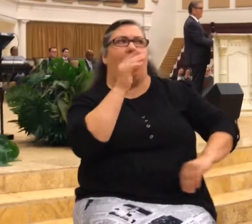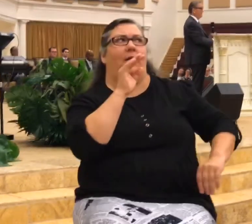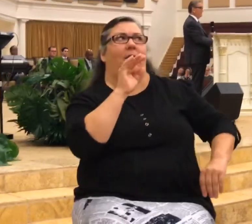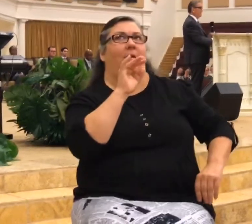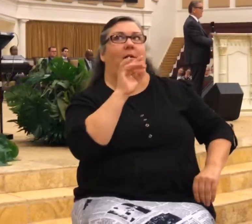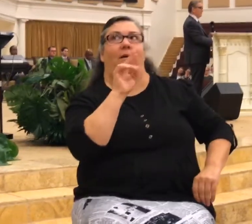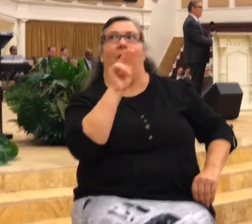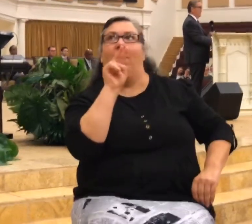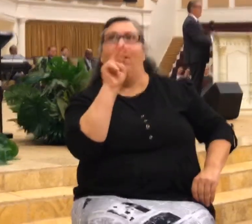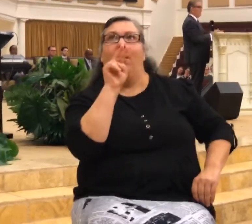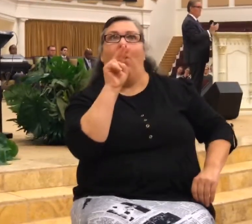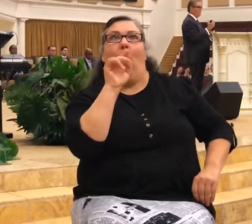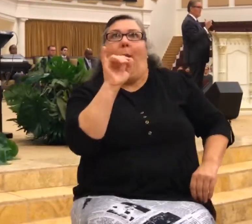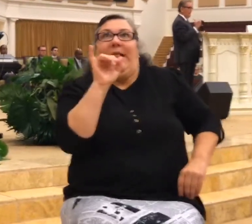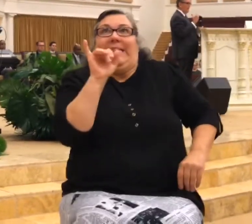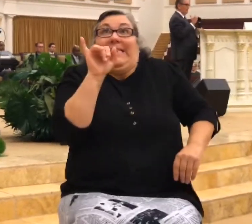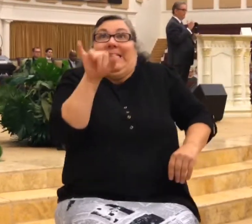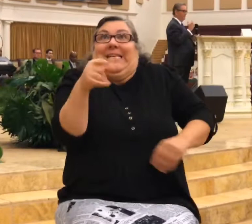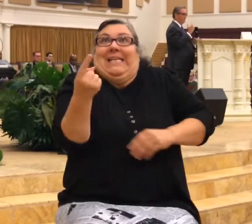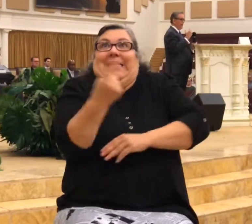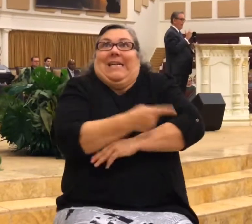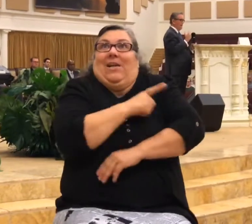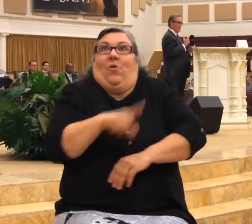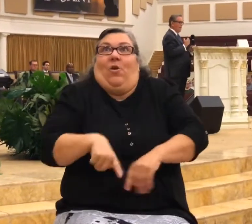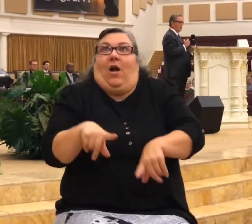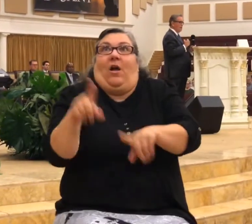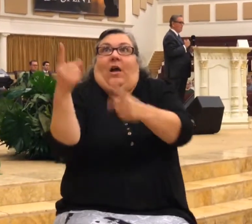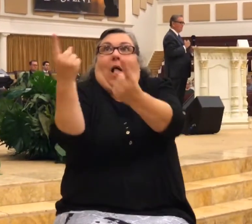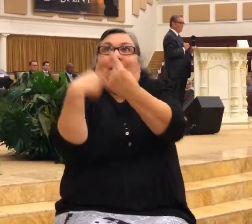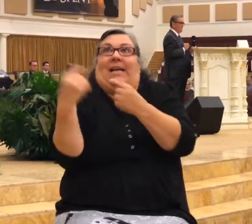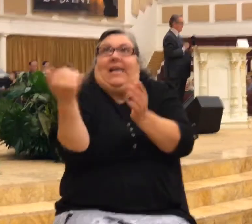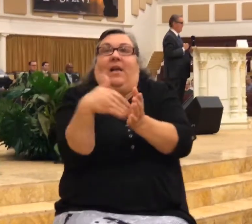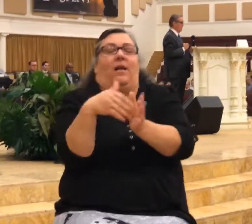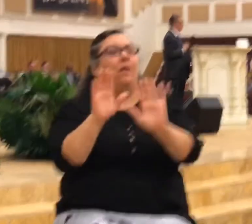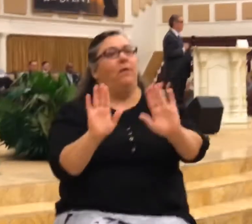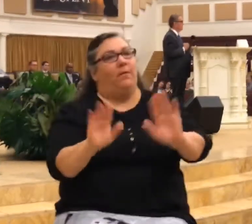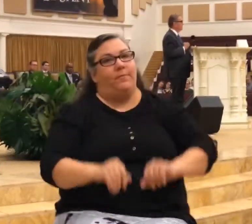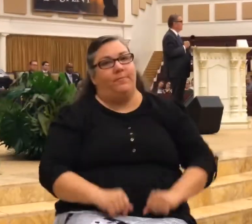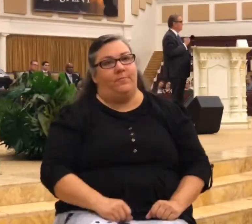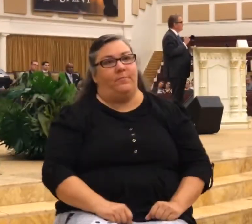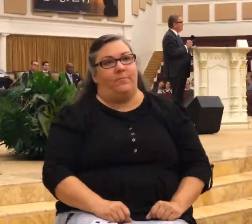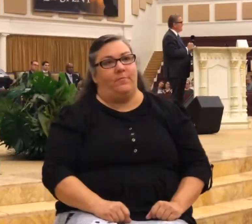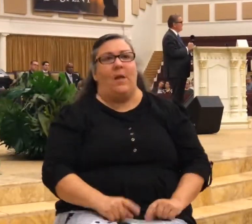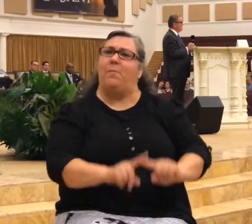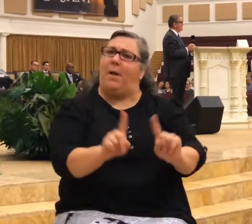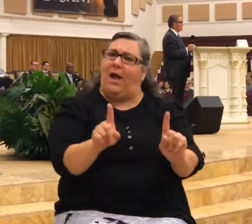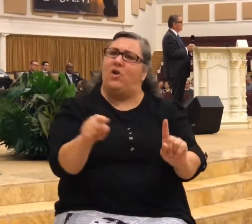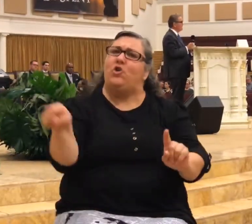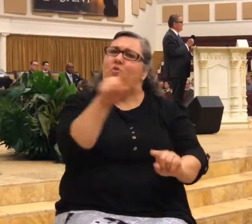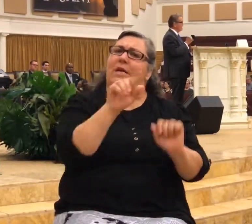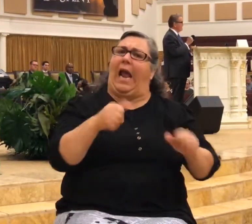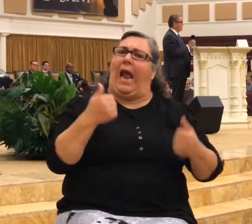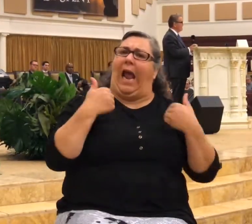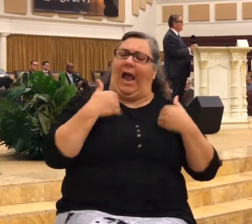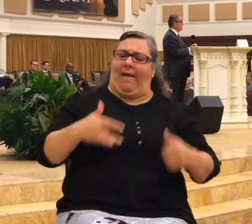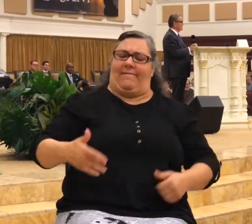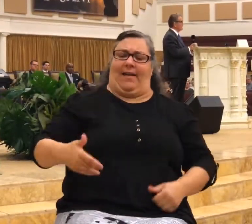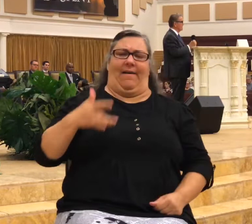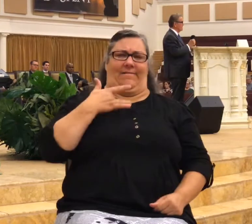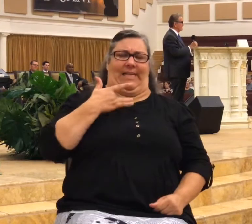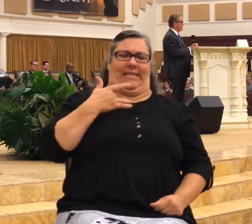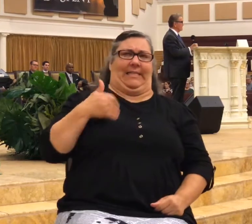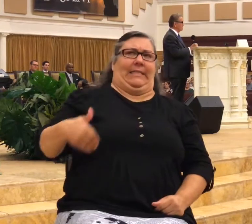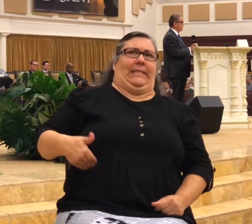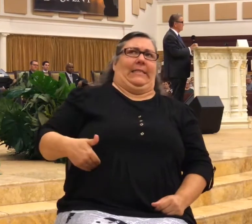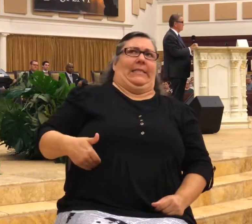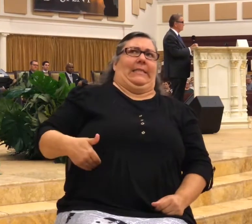day. But I believe you can have an inner feeling, an awareness that Jesus